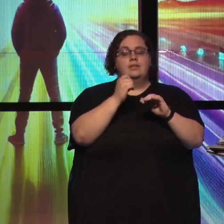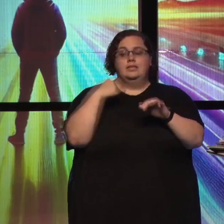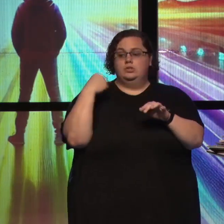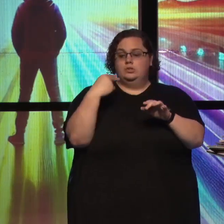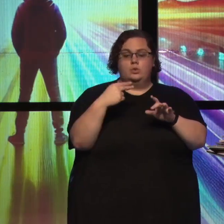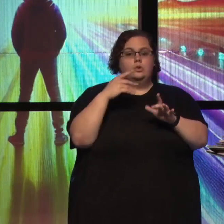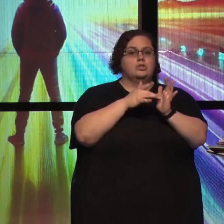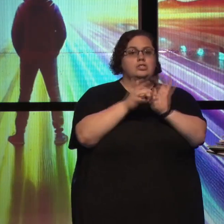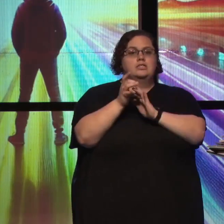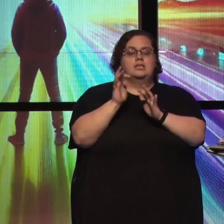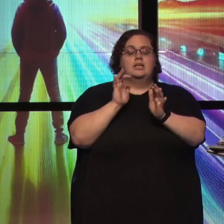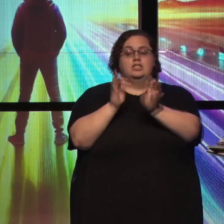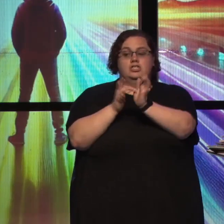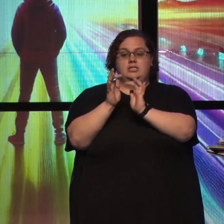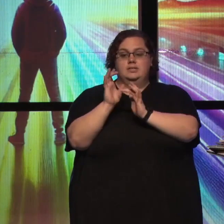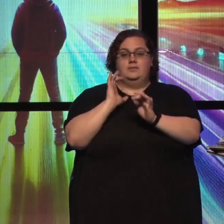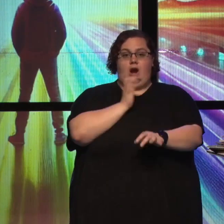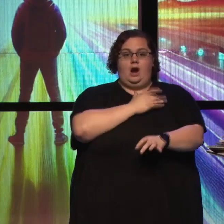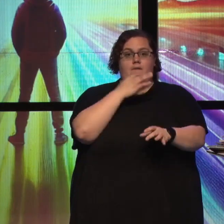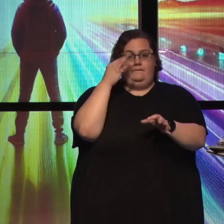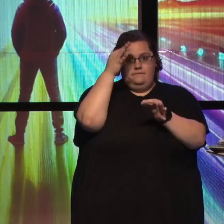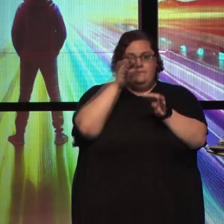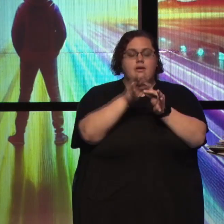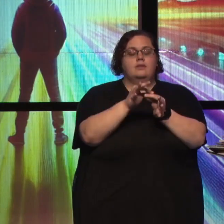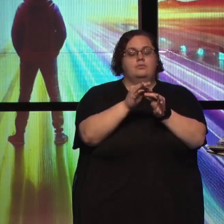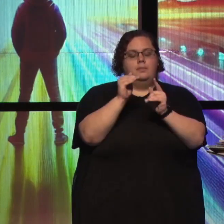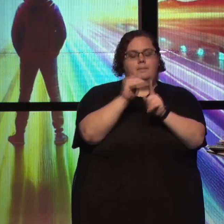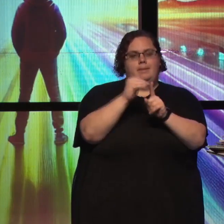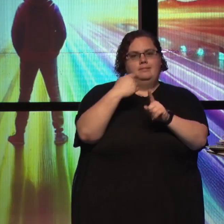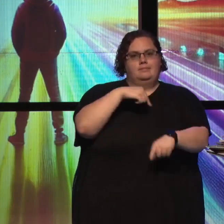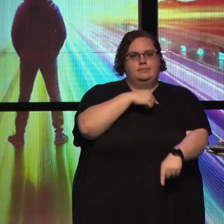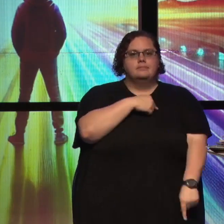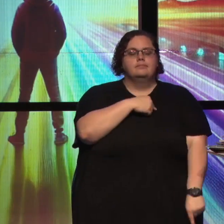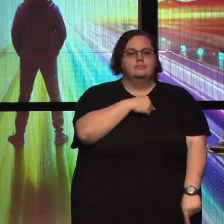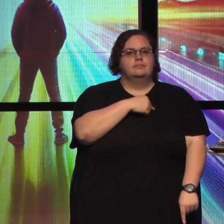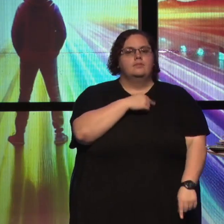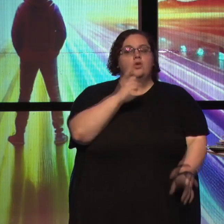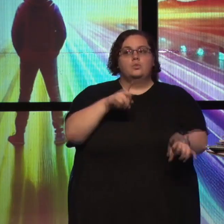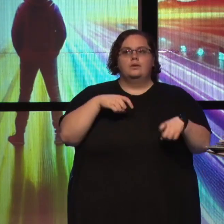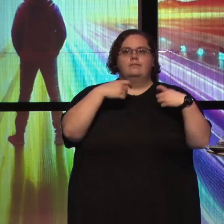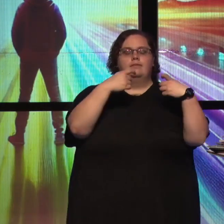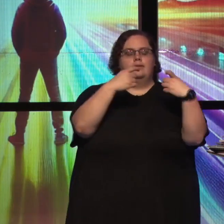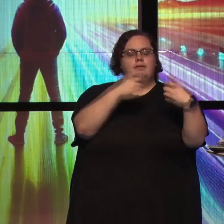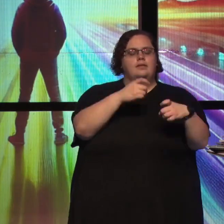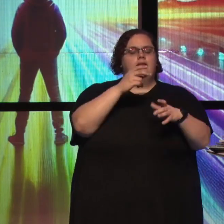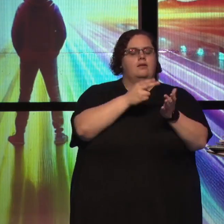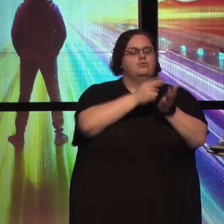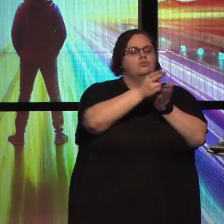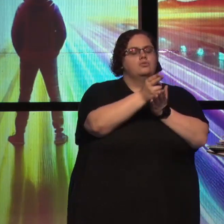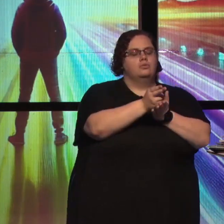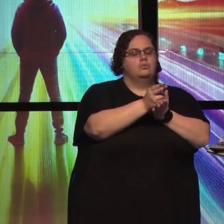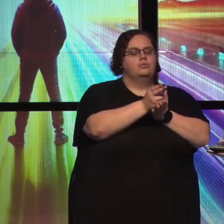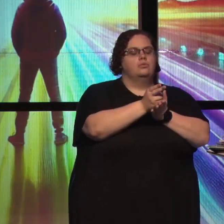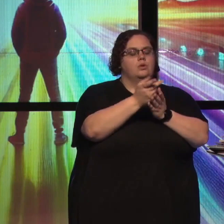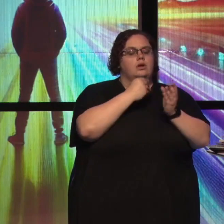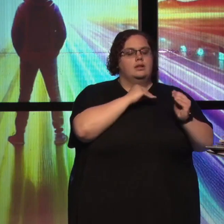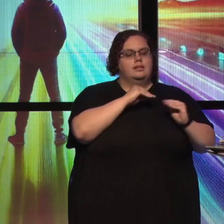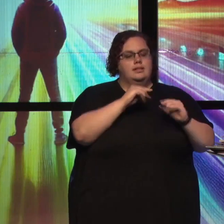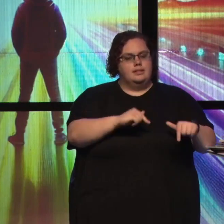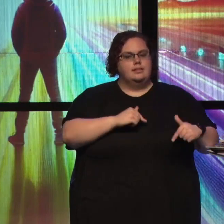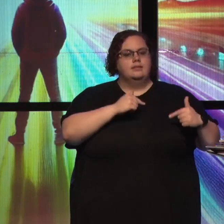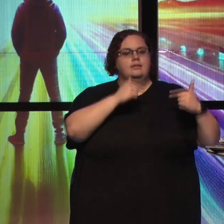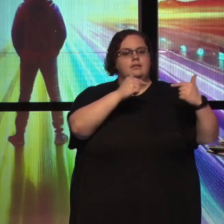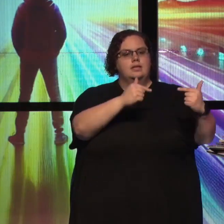and the Jesus of our faith reminds us of. And that we can, in that truth, live and move and have our very being and